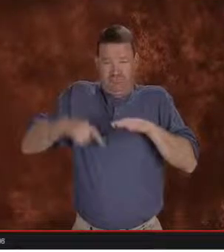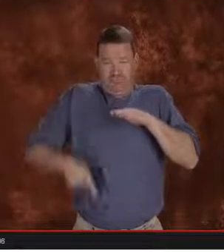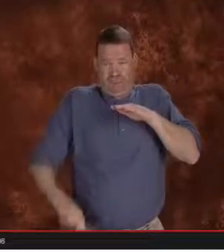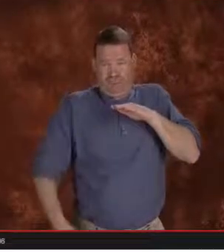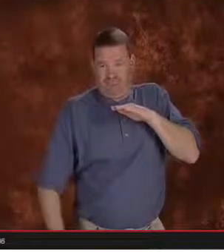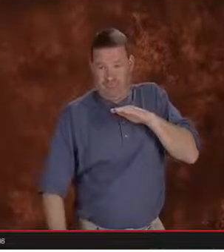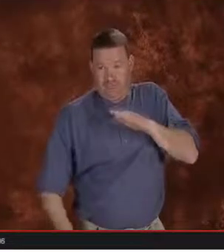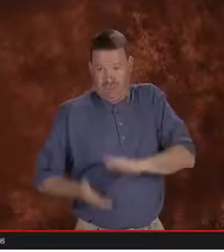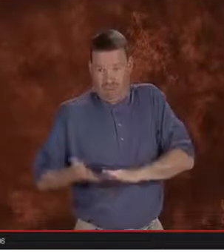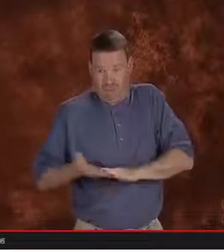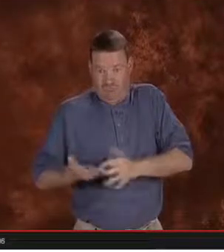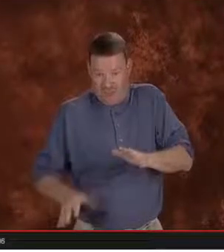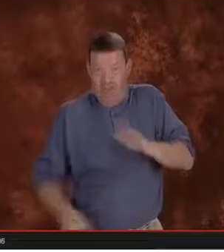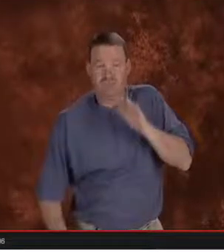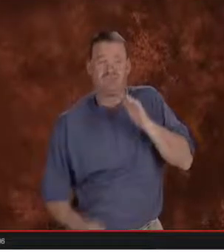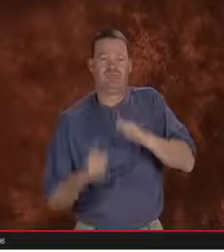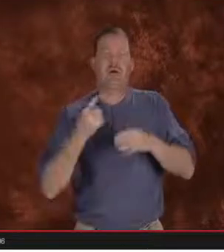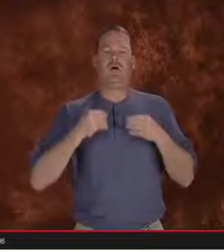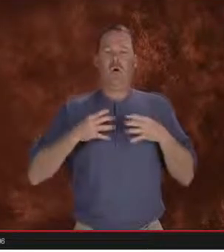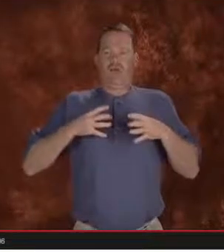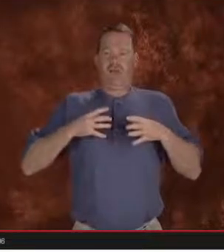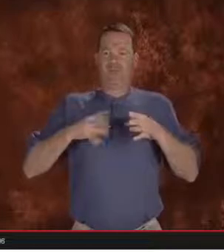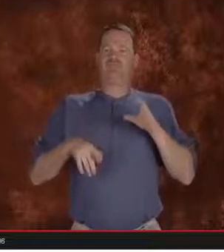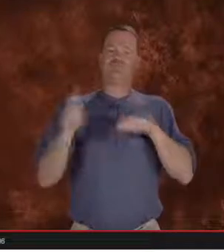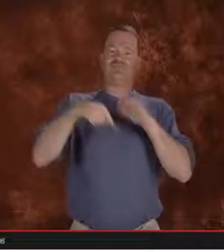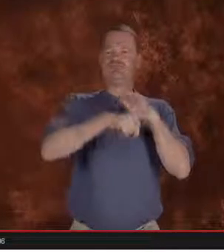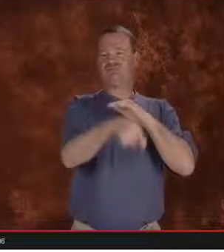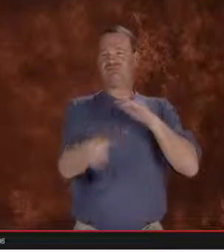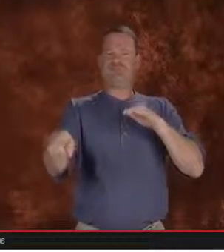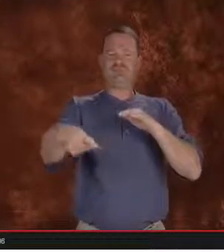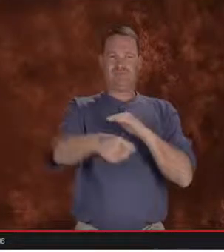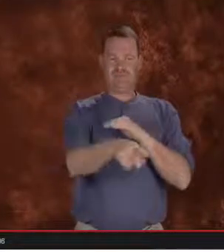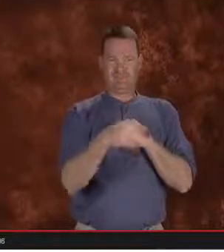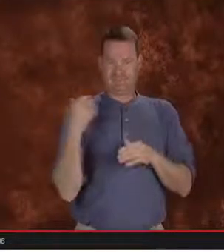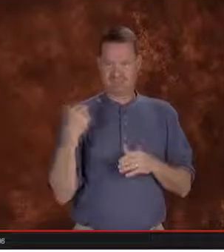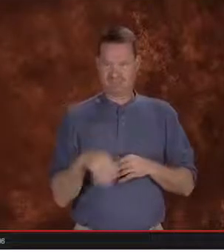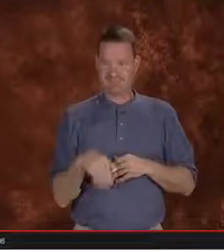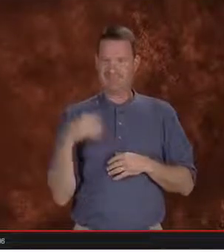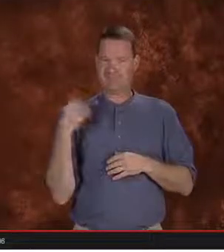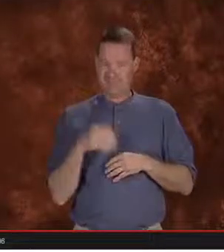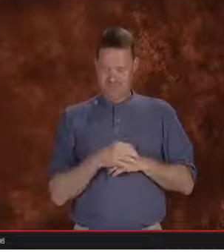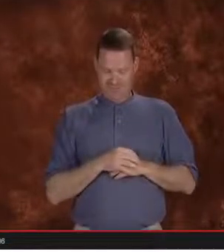heart can pump oxygen to the brain and keep the brain working. When the dolphin comes back